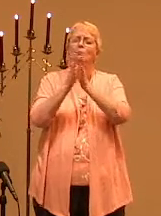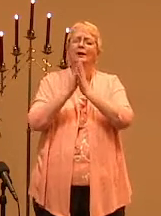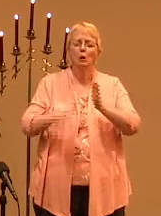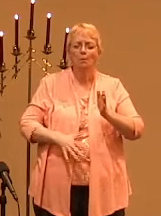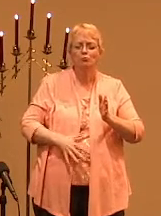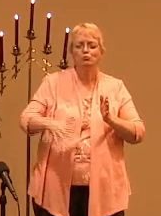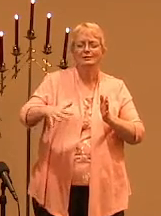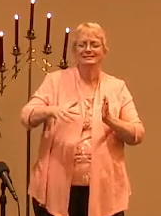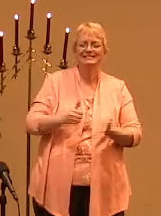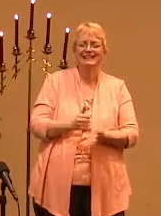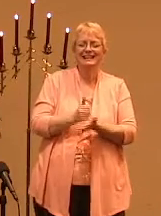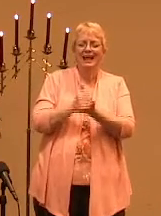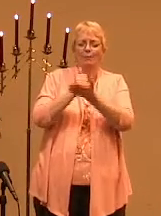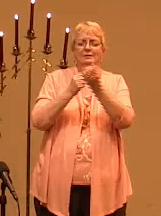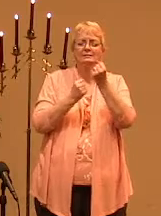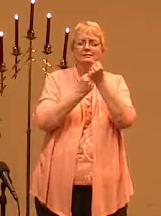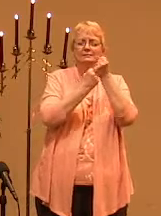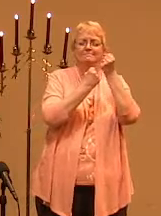Pregnancy Help Center.